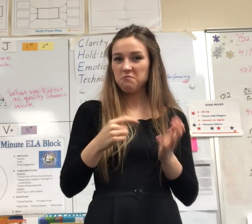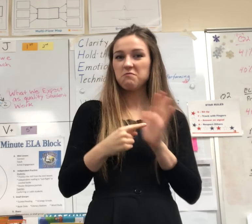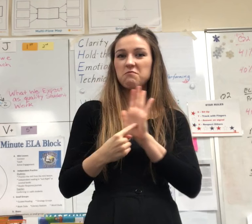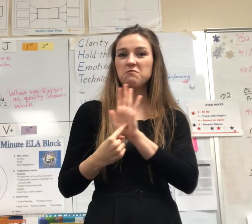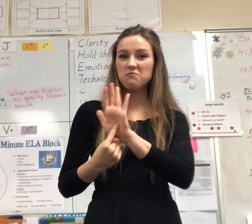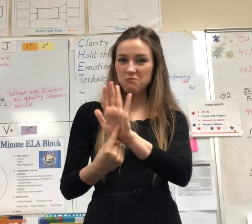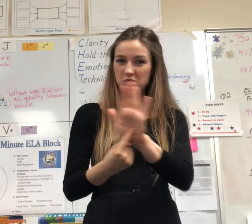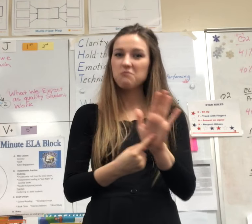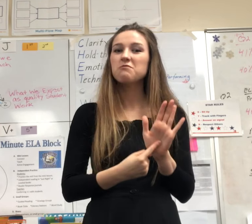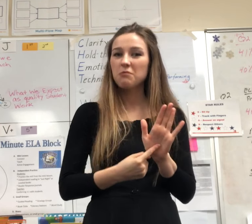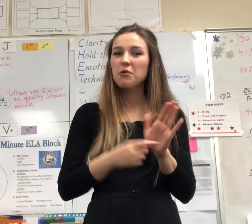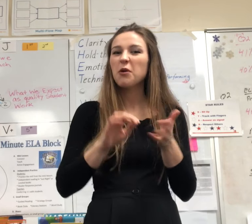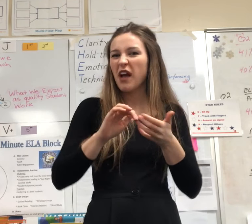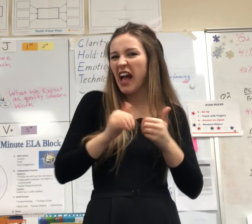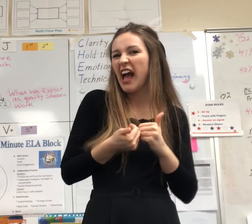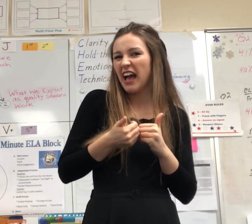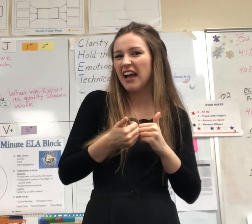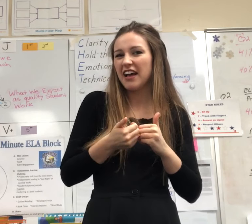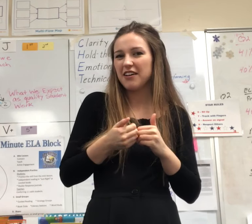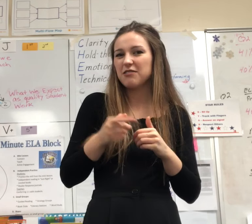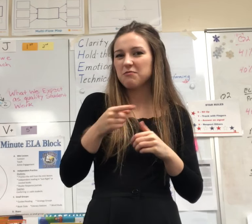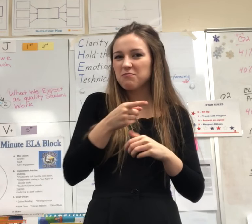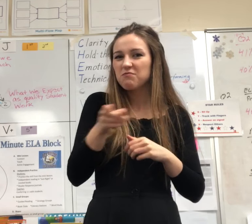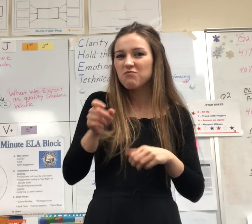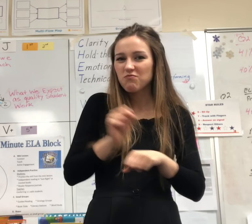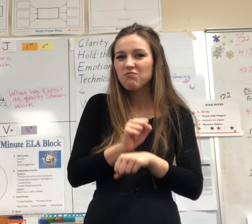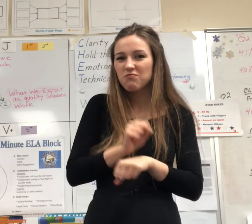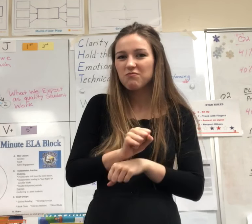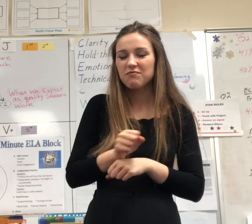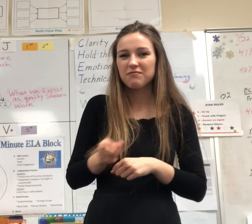worked. Someone's going to be holding our vehicle,